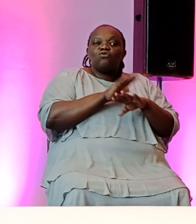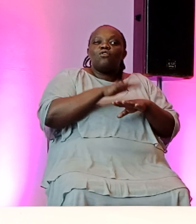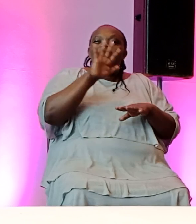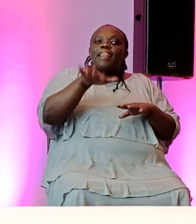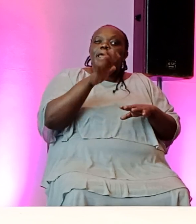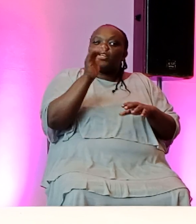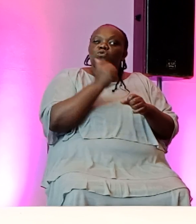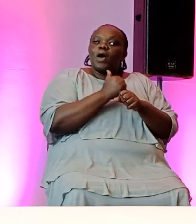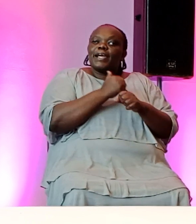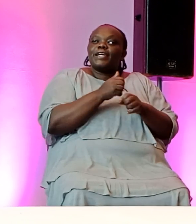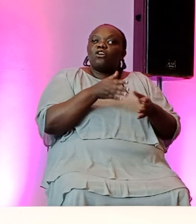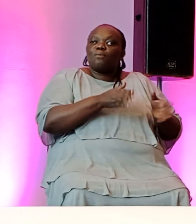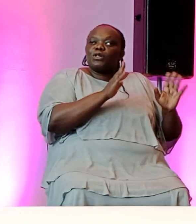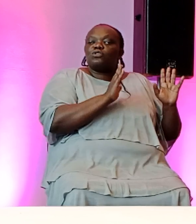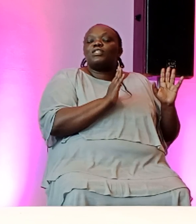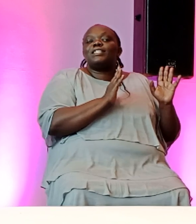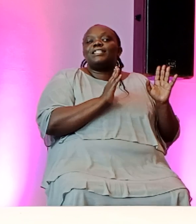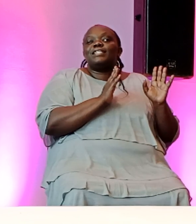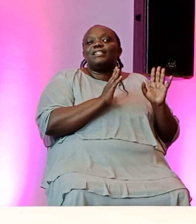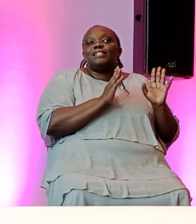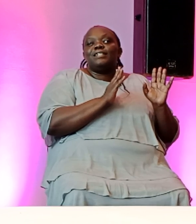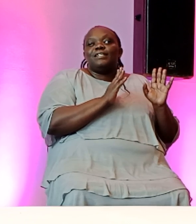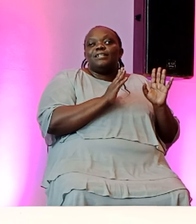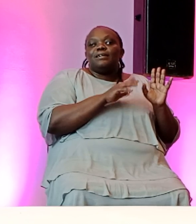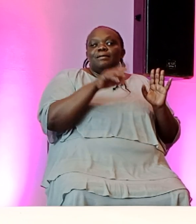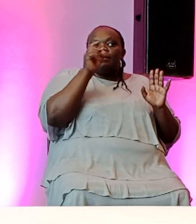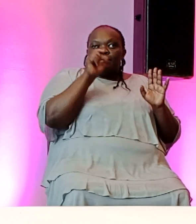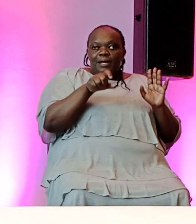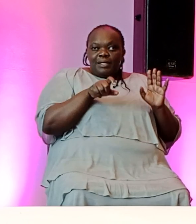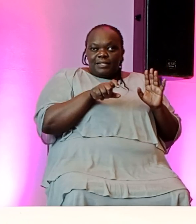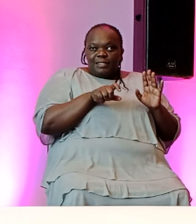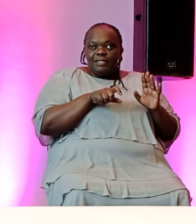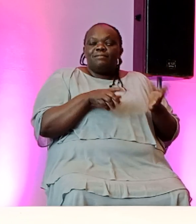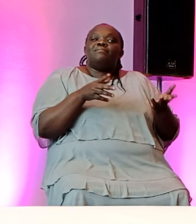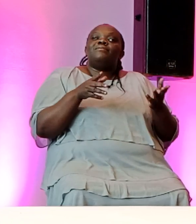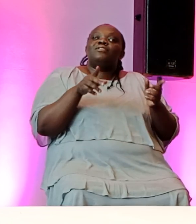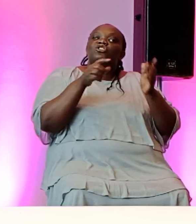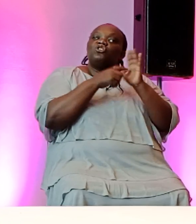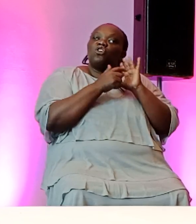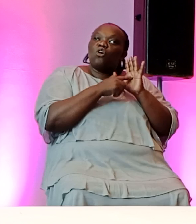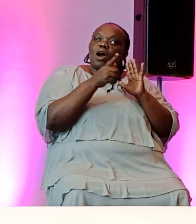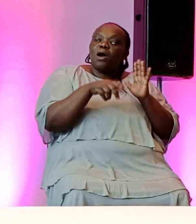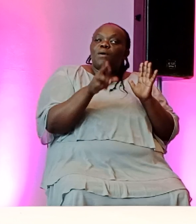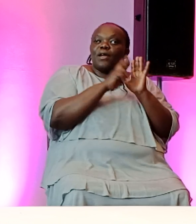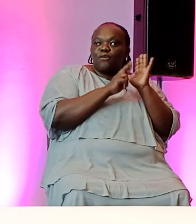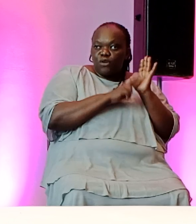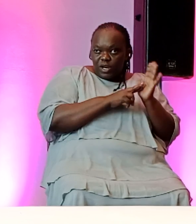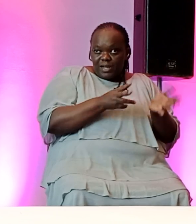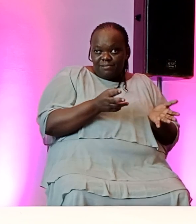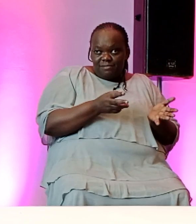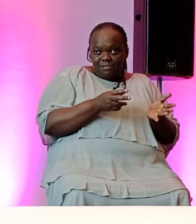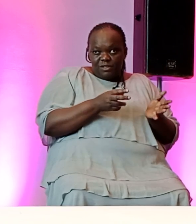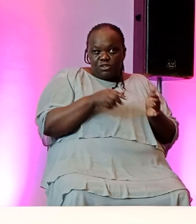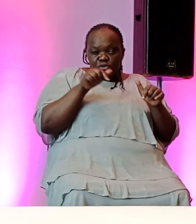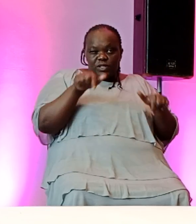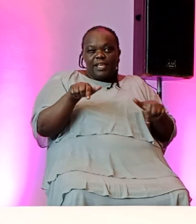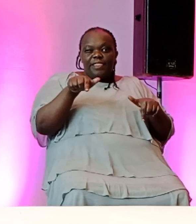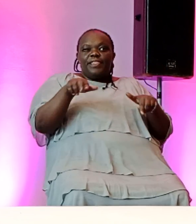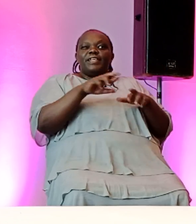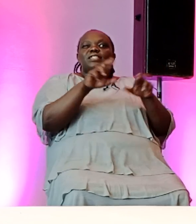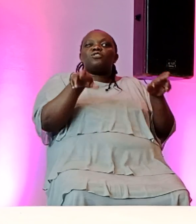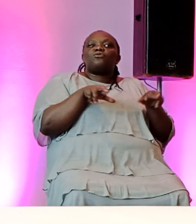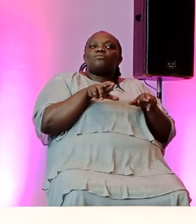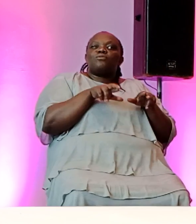networking opportunities. We should also showcase our role models. Today in this